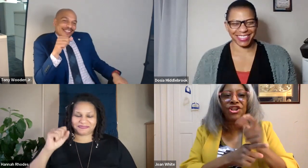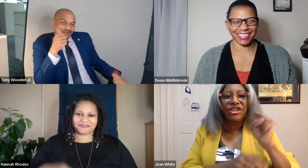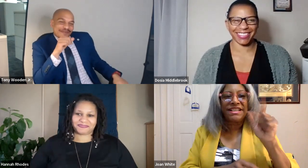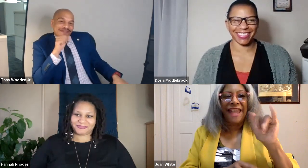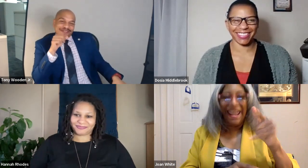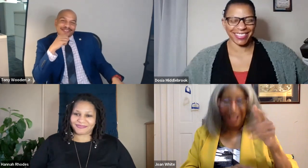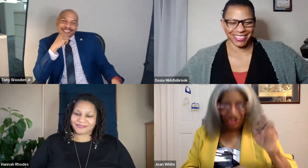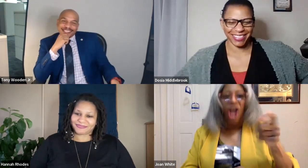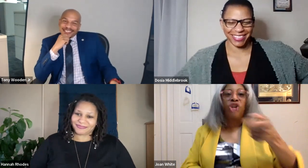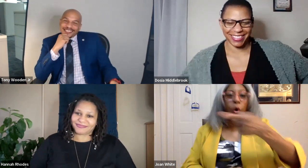Family?